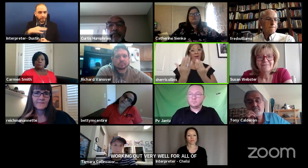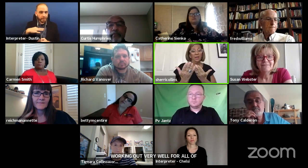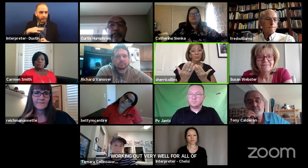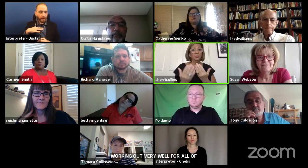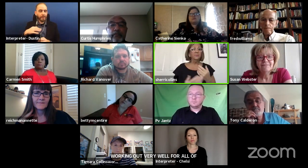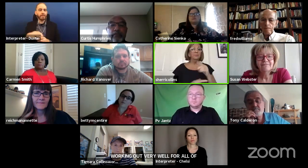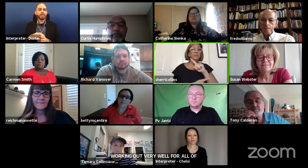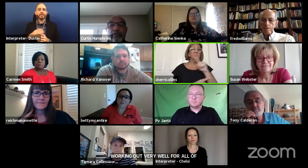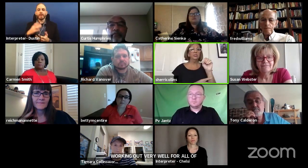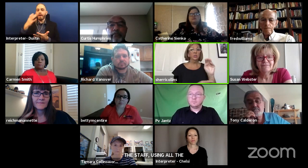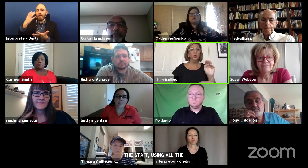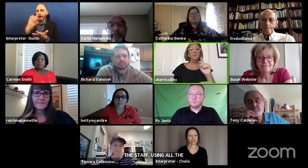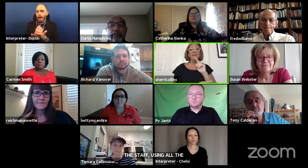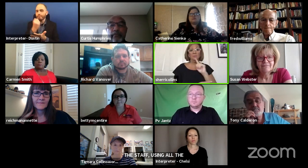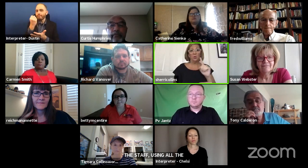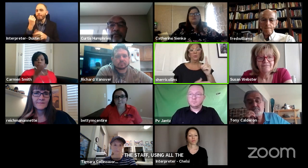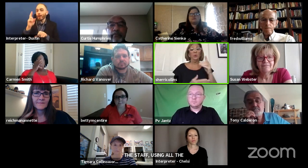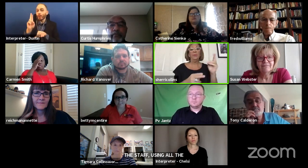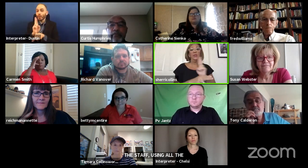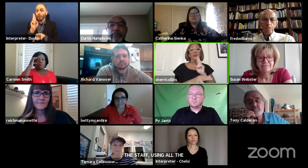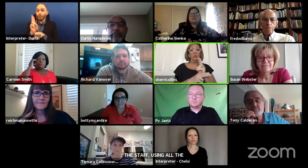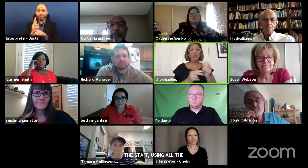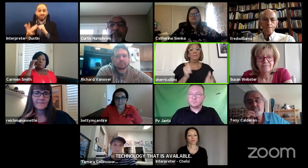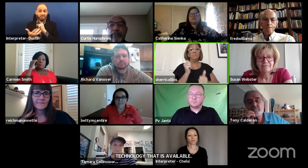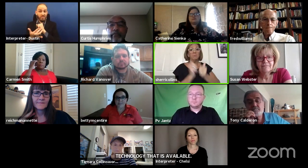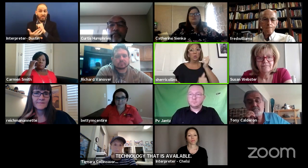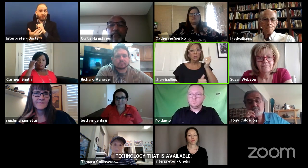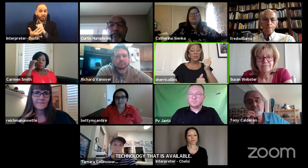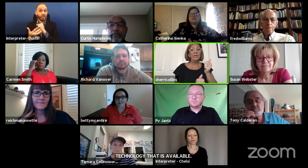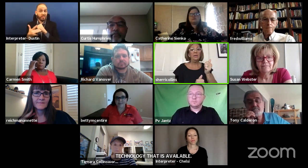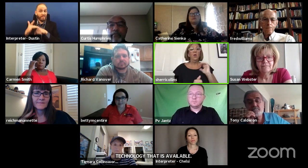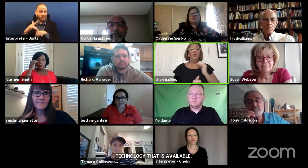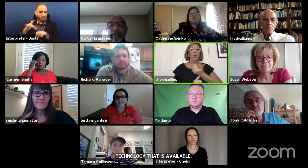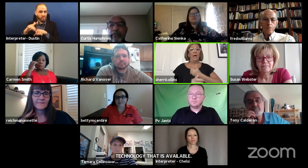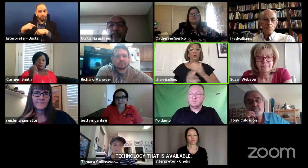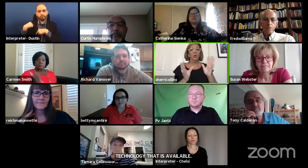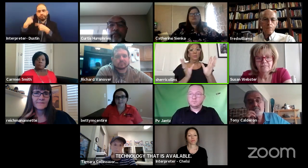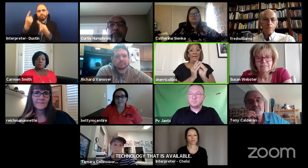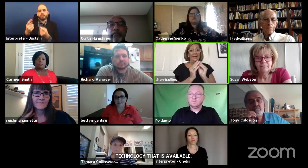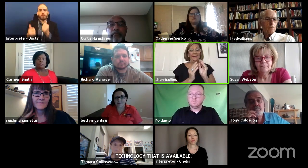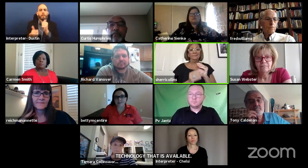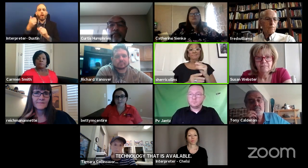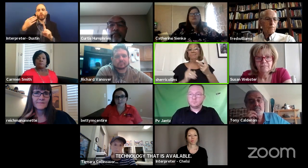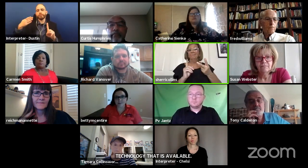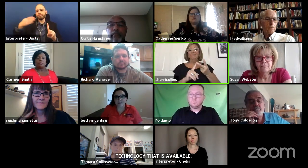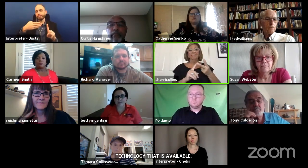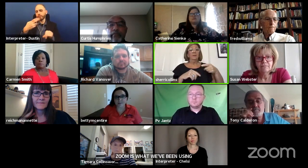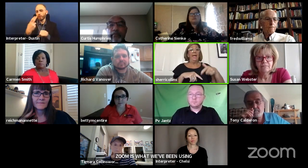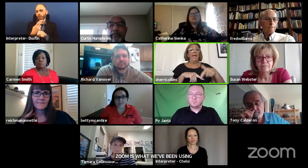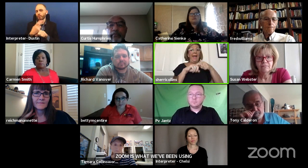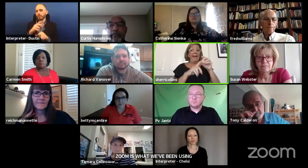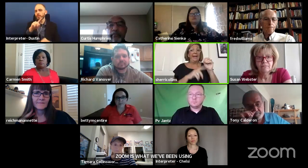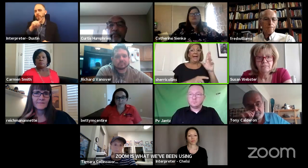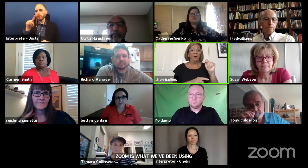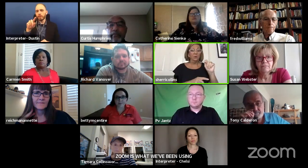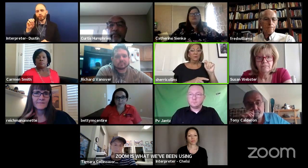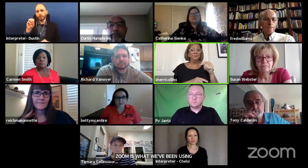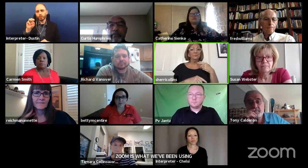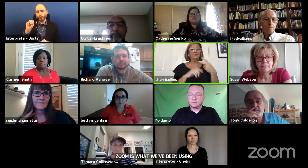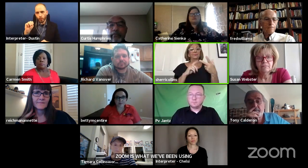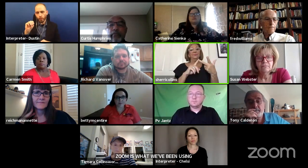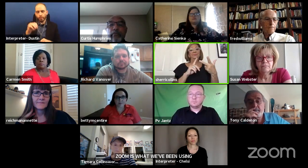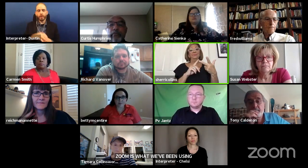is available. Zoom is what we've been using mostly for our meeting,